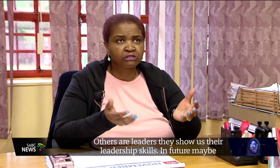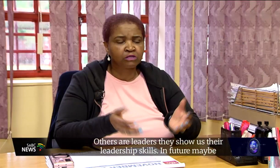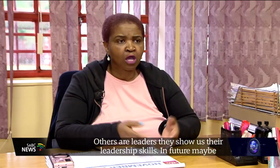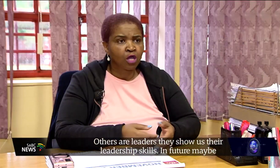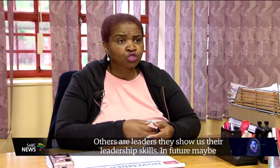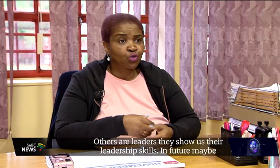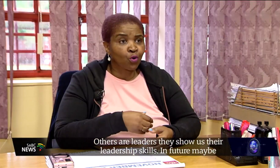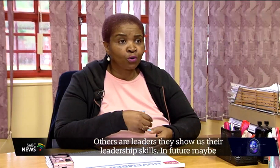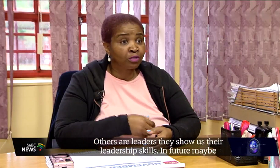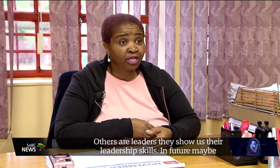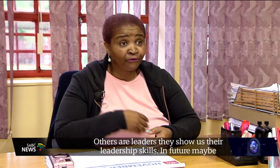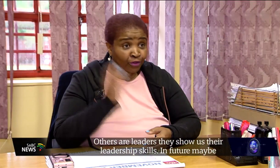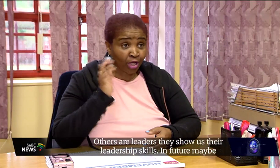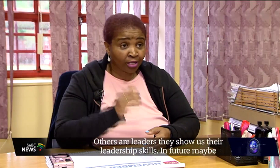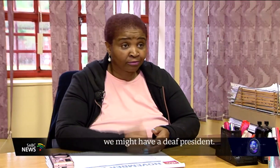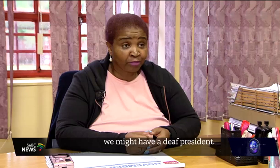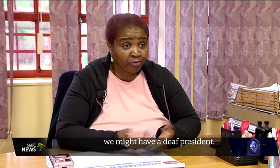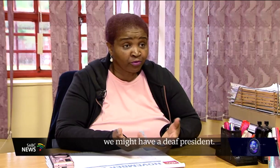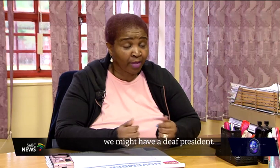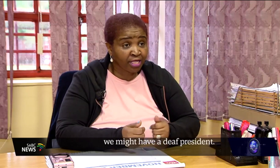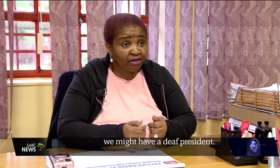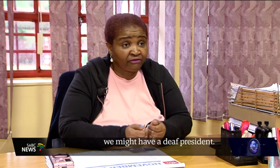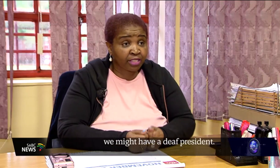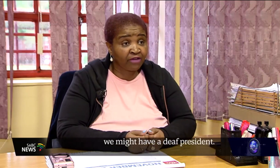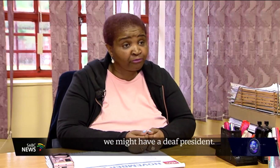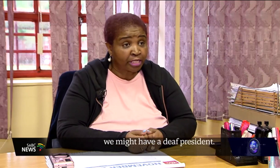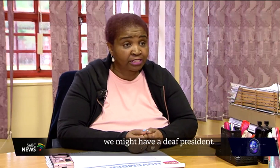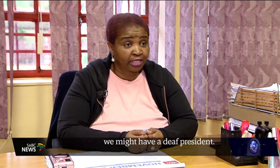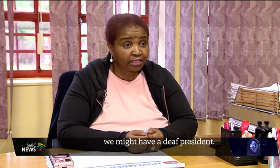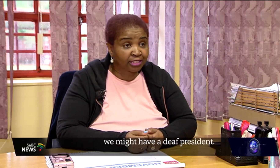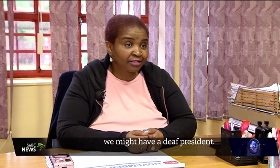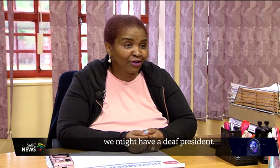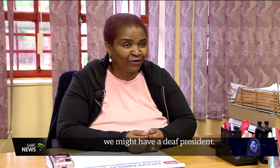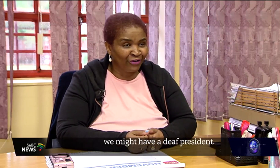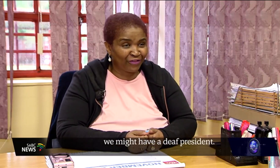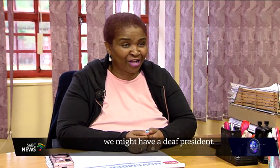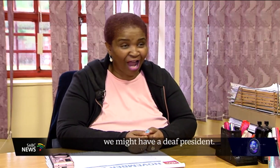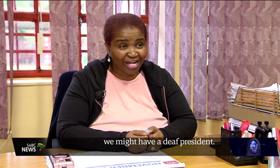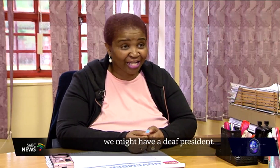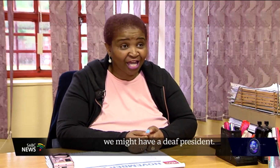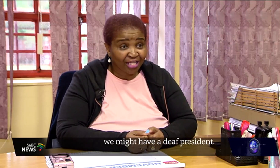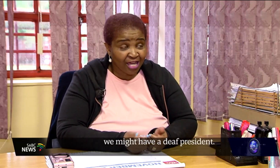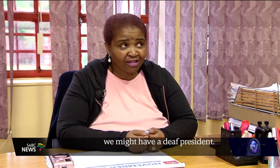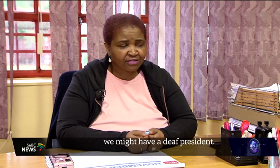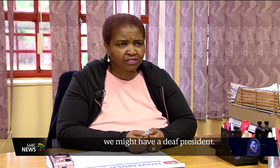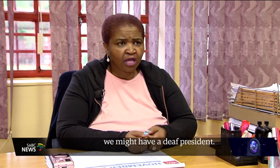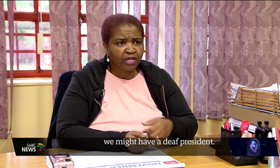skills. So in future, maybe we might have a deaf president of the country. Yes,